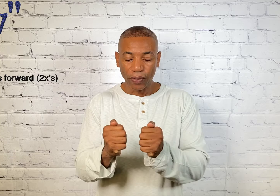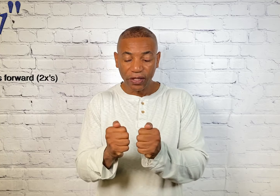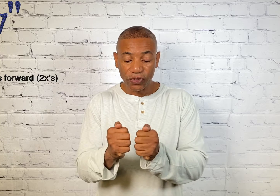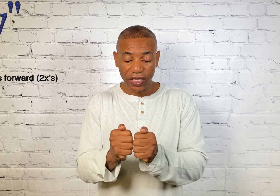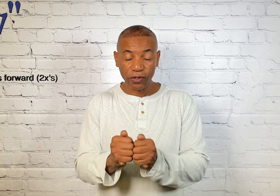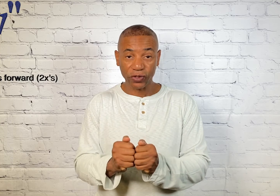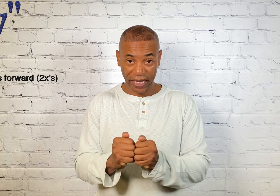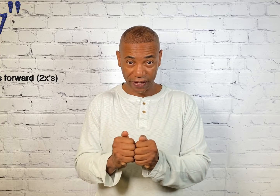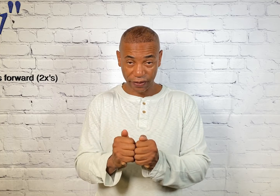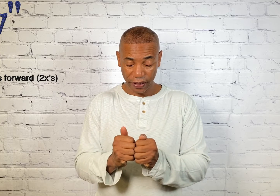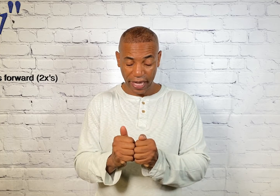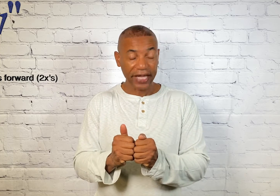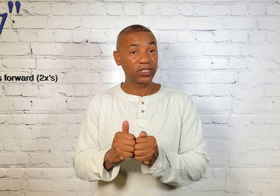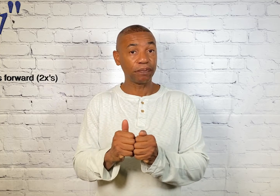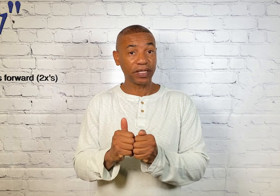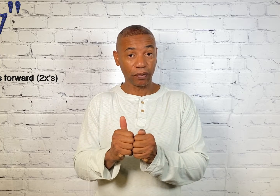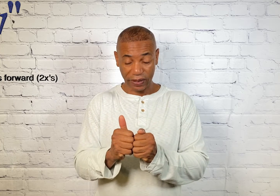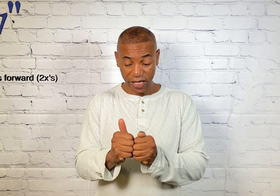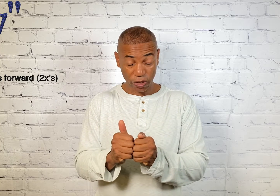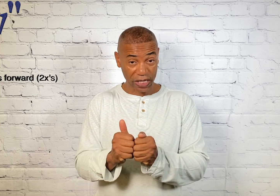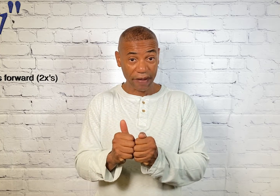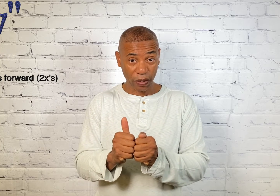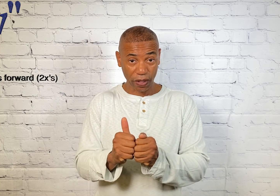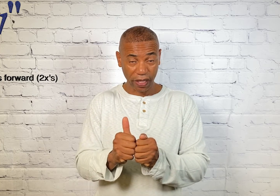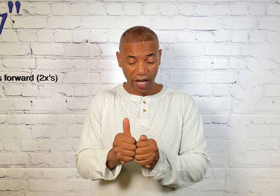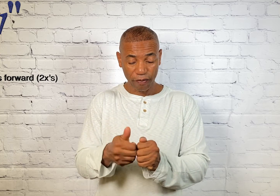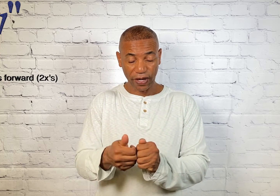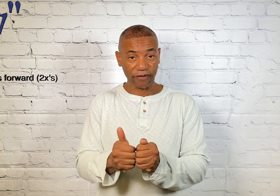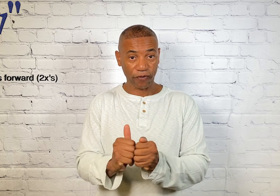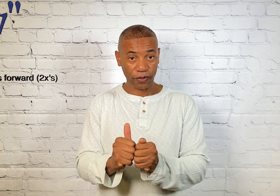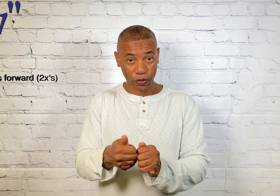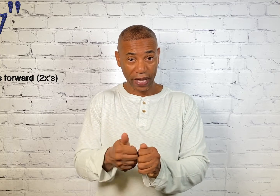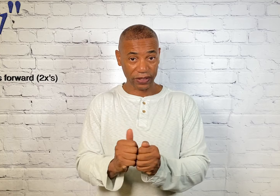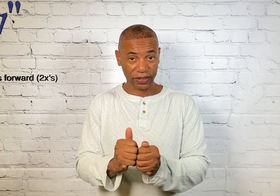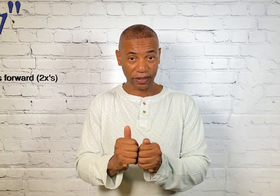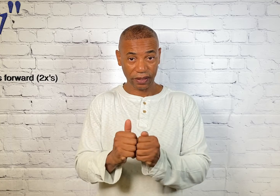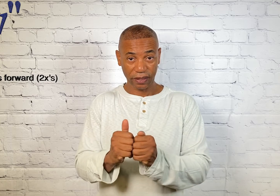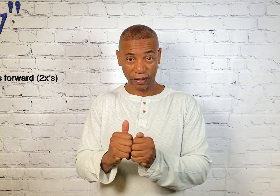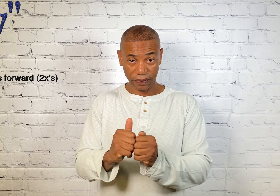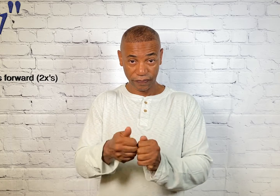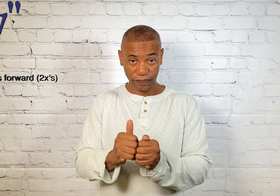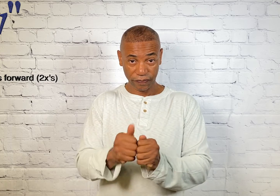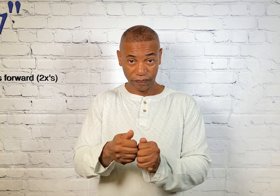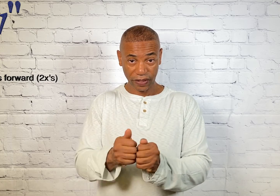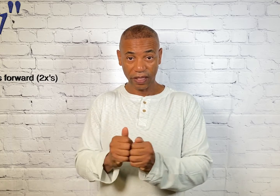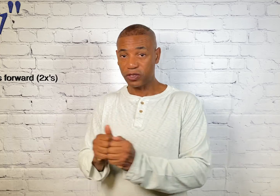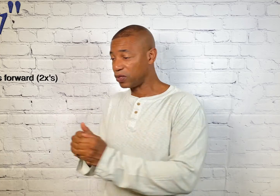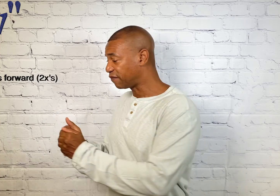those knuckles together, and simply take your dominant one and bring it forward twice. Let me show you that from the